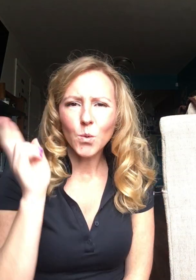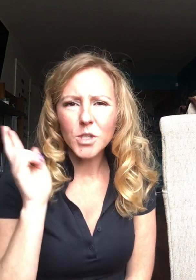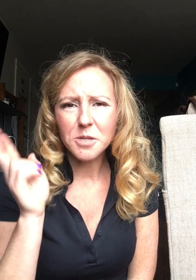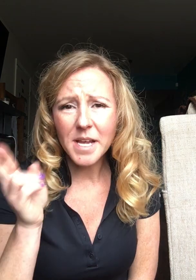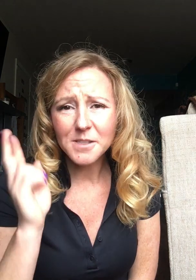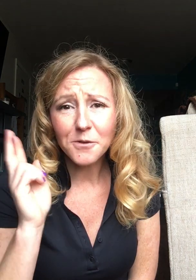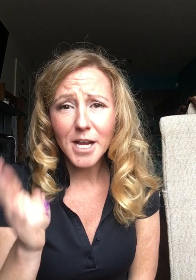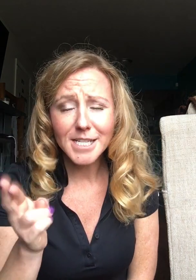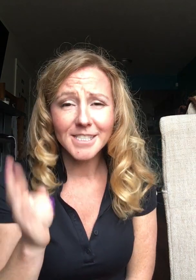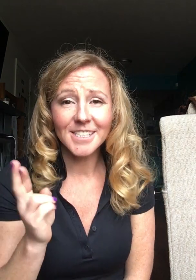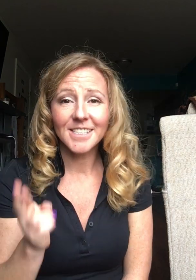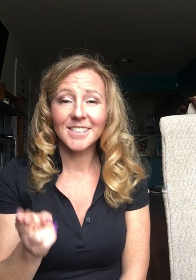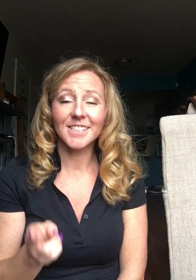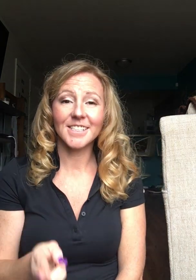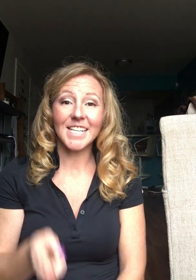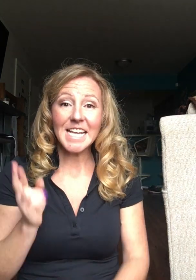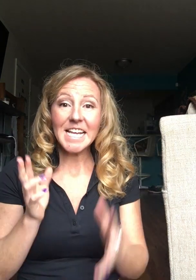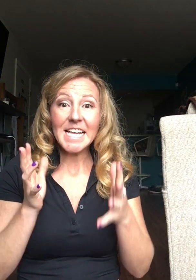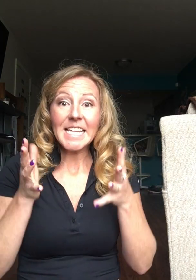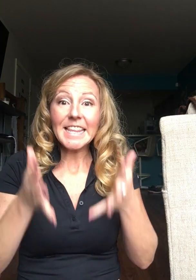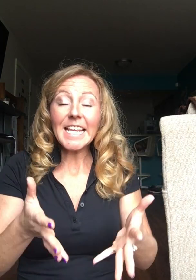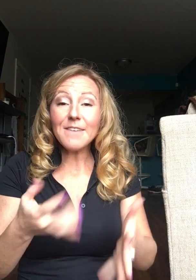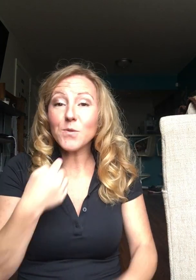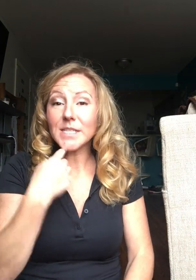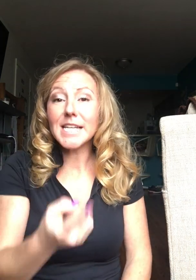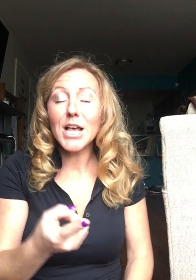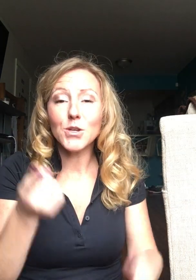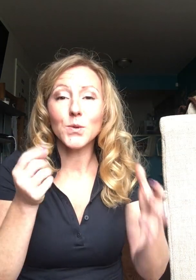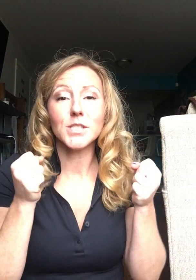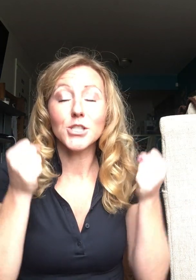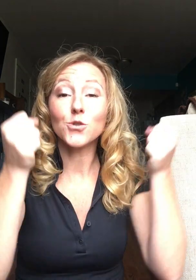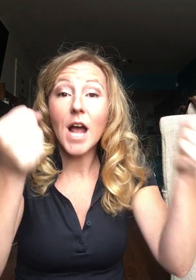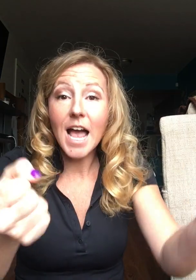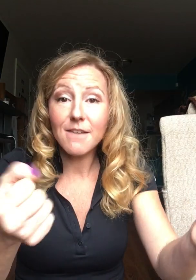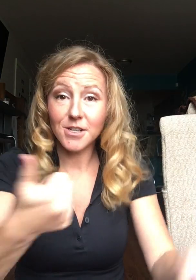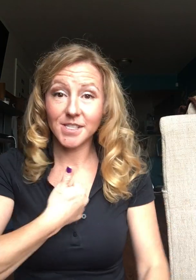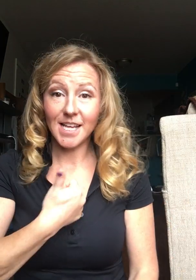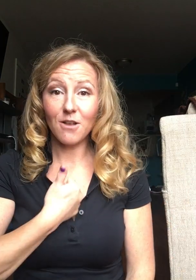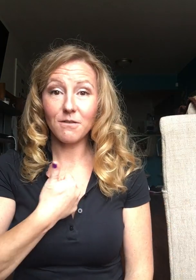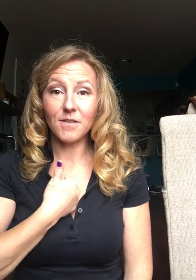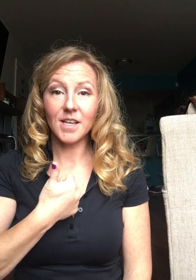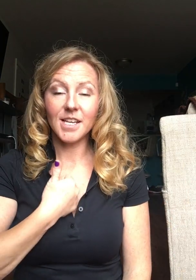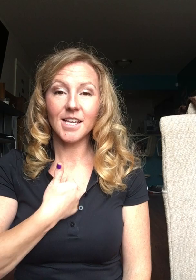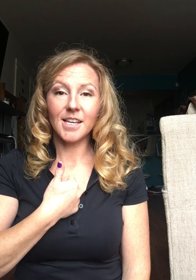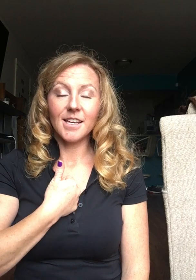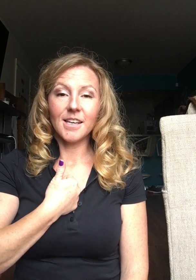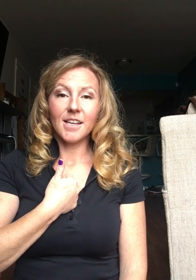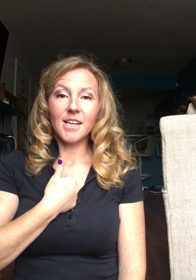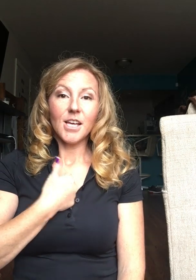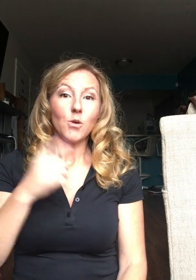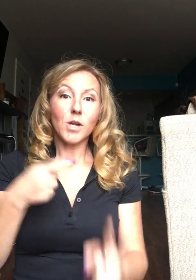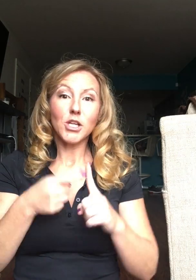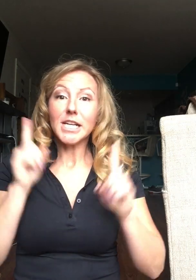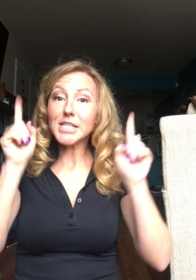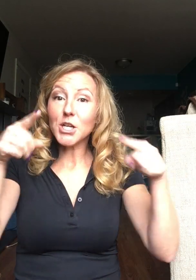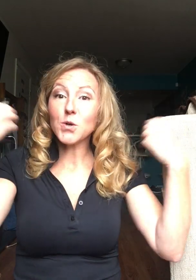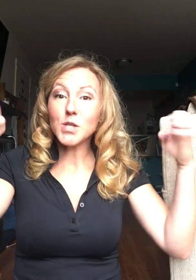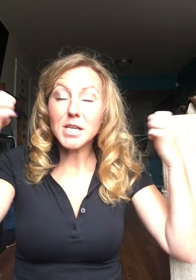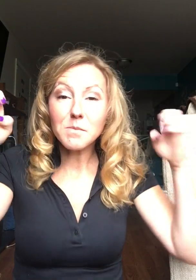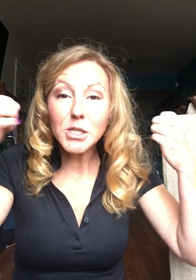Would your best friend leave you and tell you to drive yourself when you needed to go to the